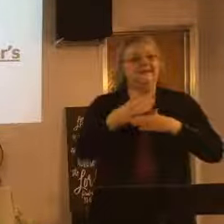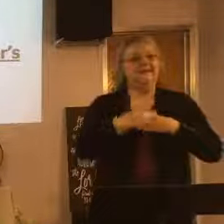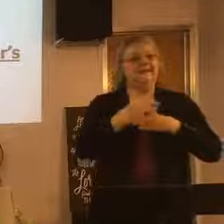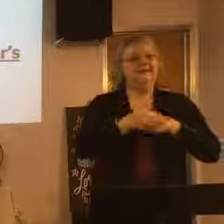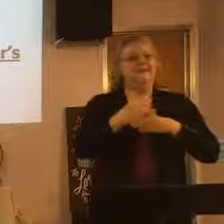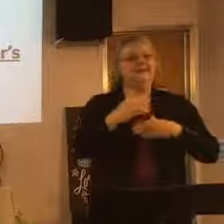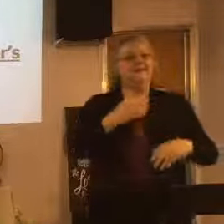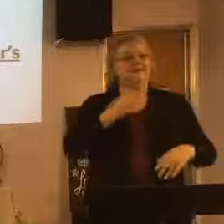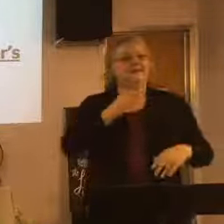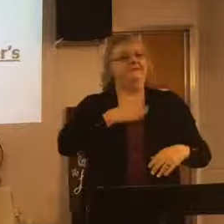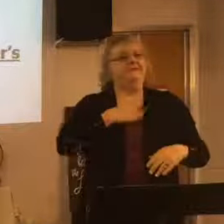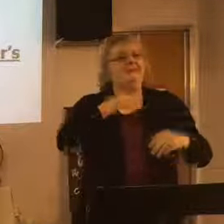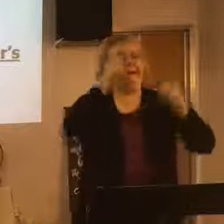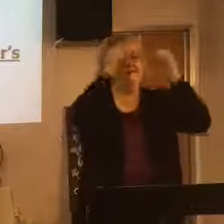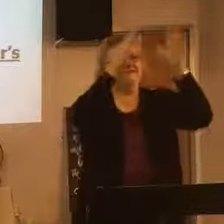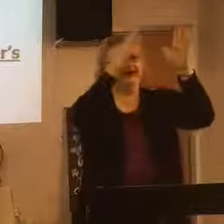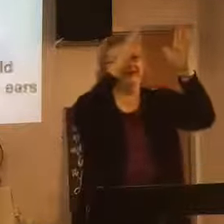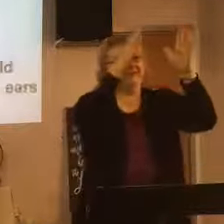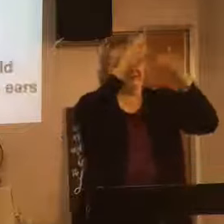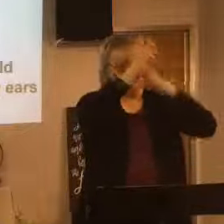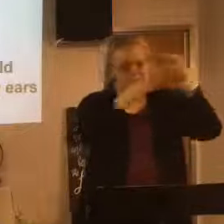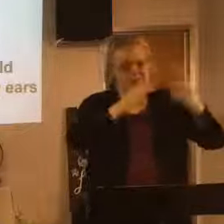This is my Father's world.